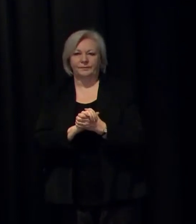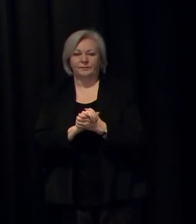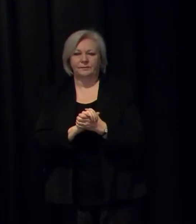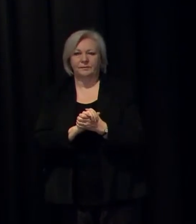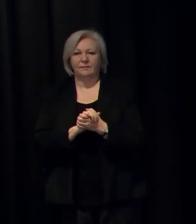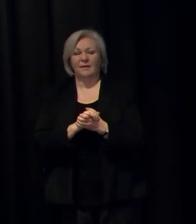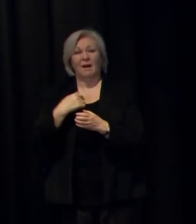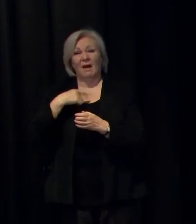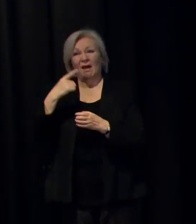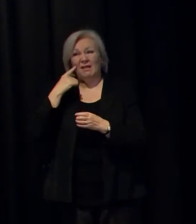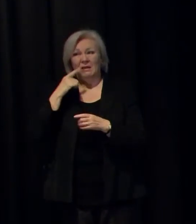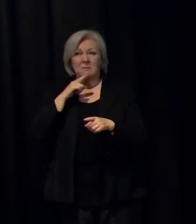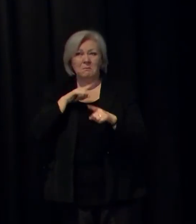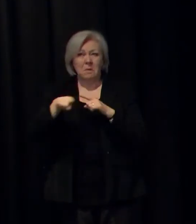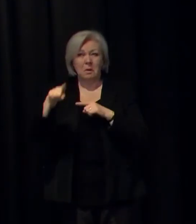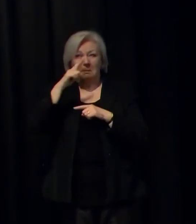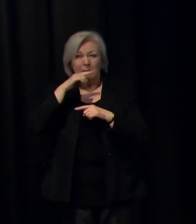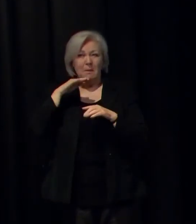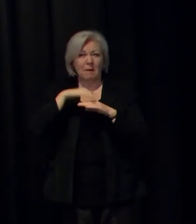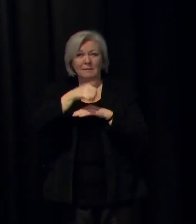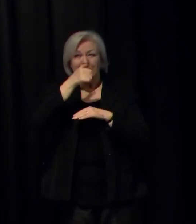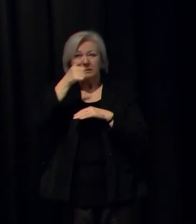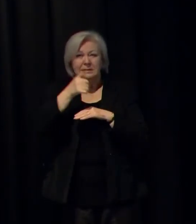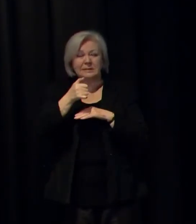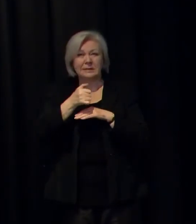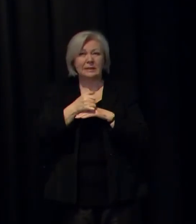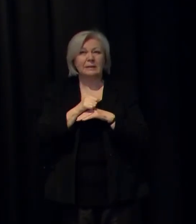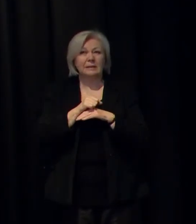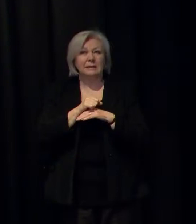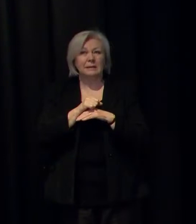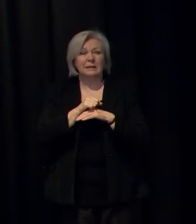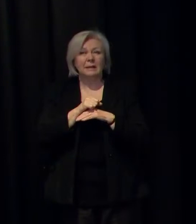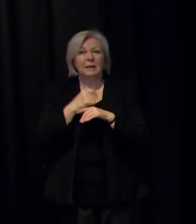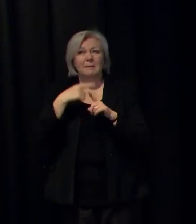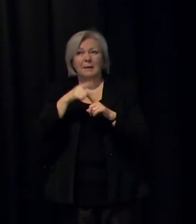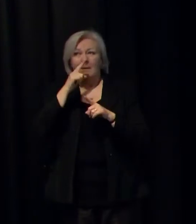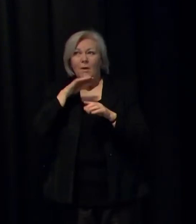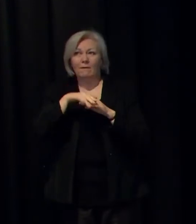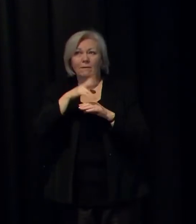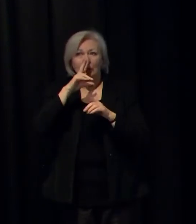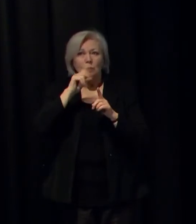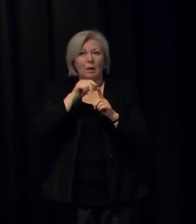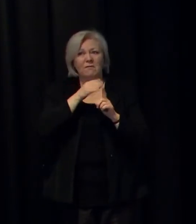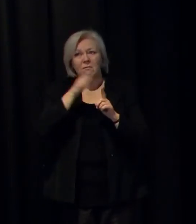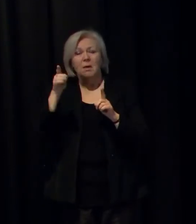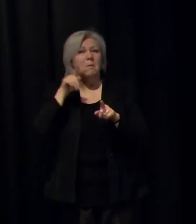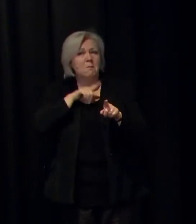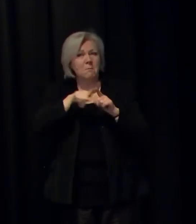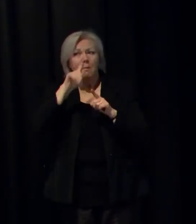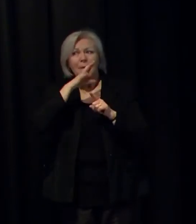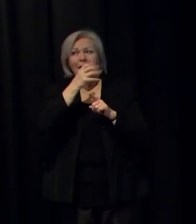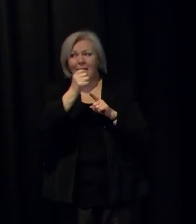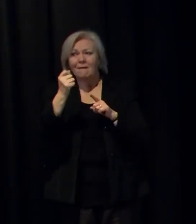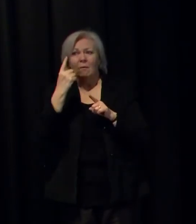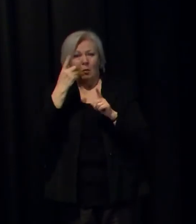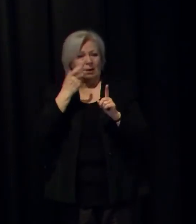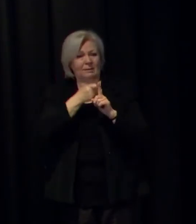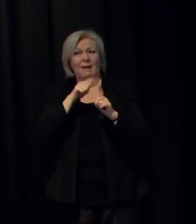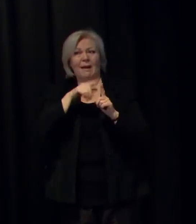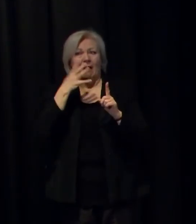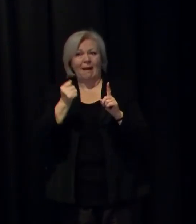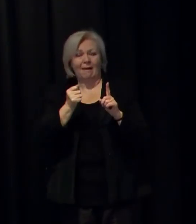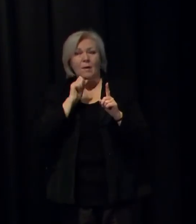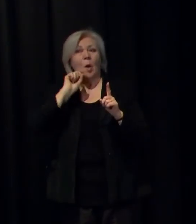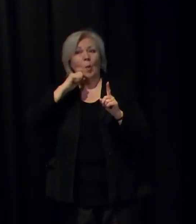9 out of 10 people over the age of 16, and very soon 9 out of 10 over the age of 12, have at least one dose, will get their